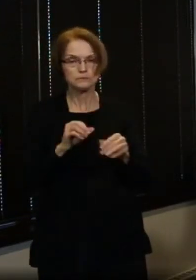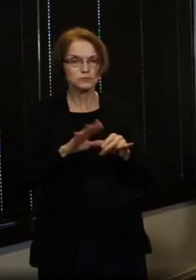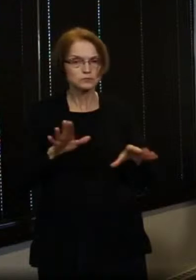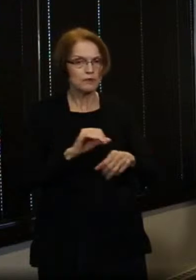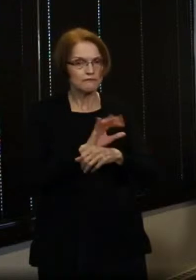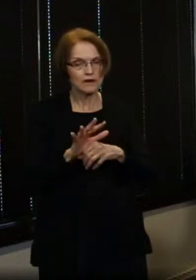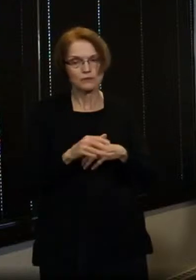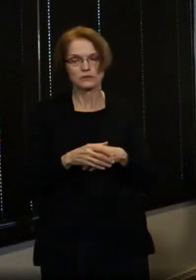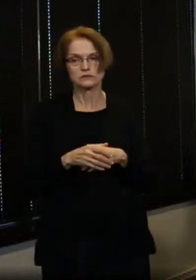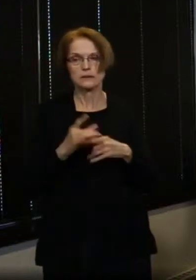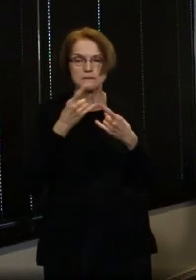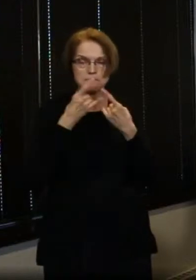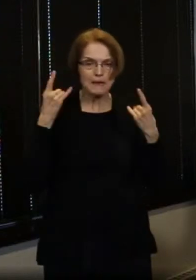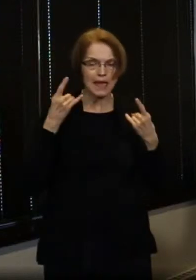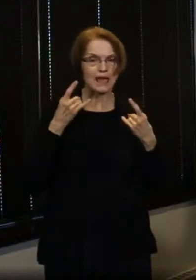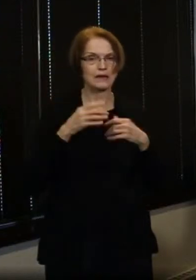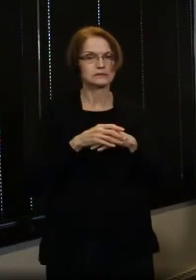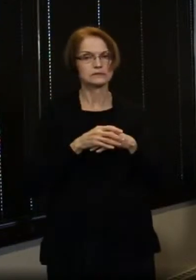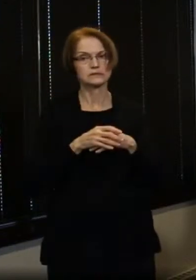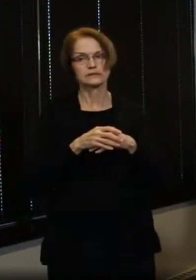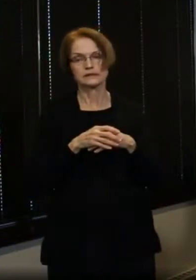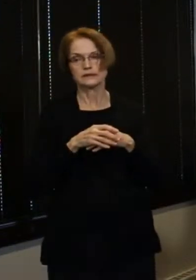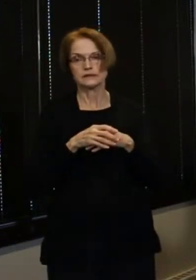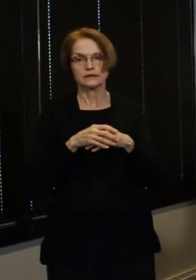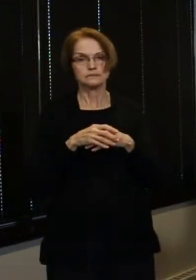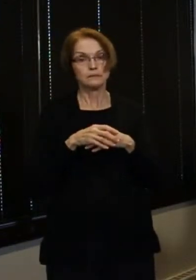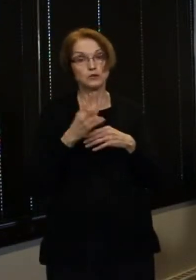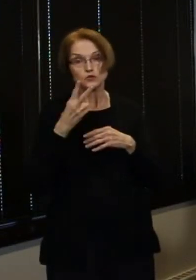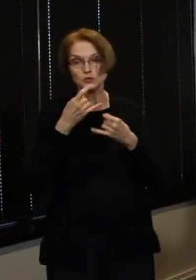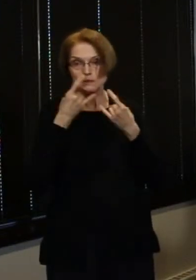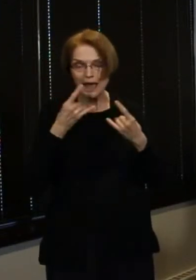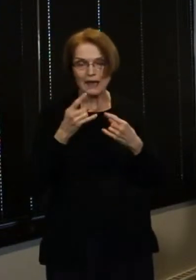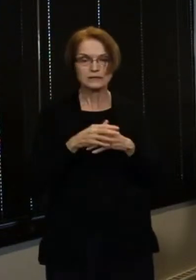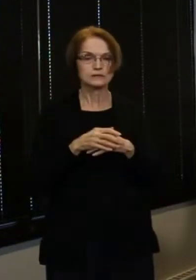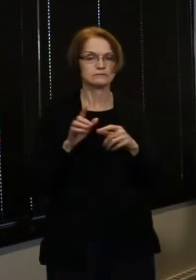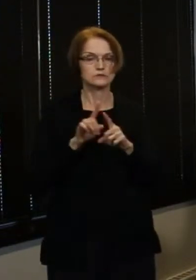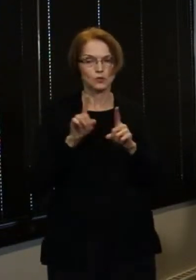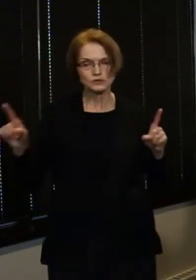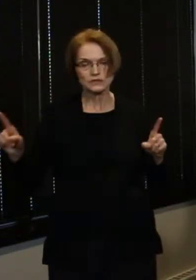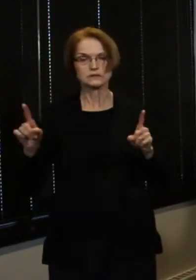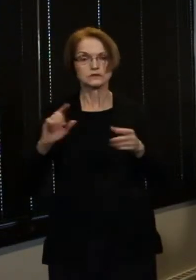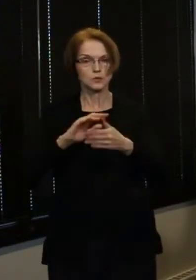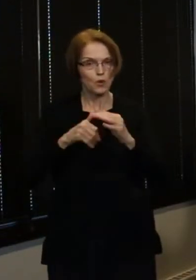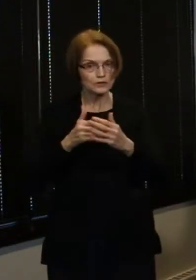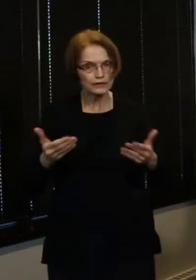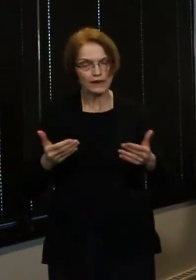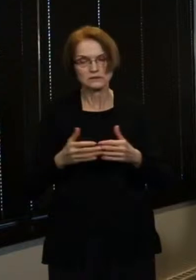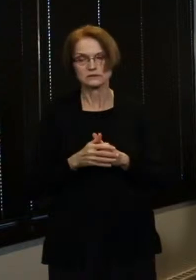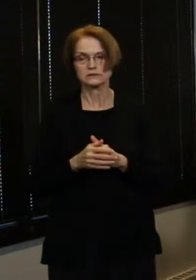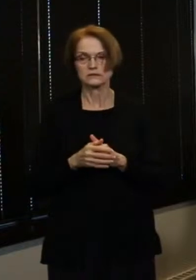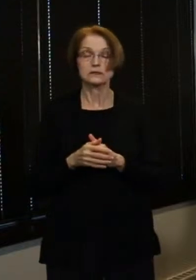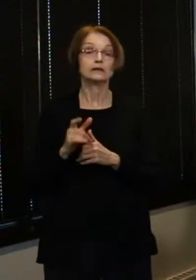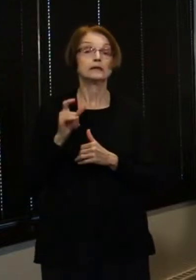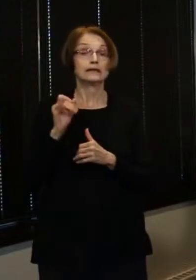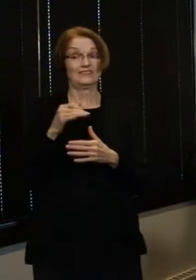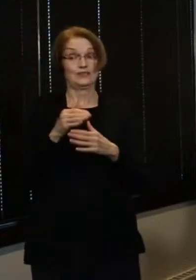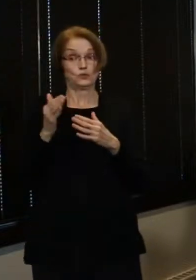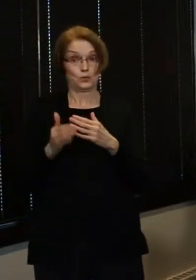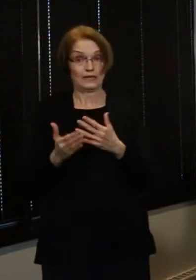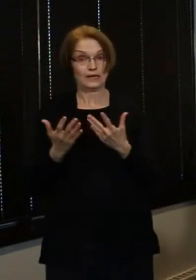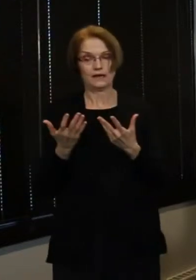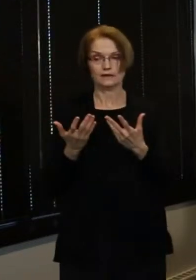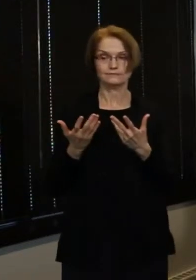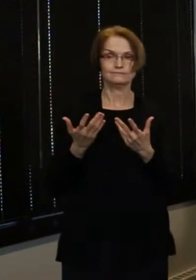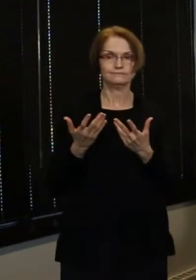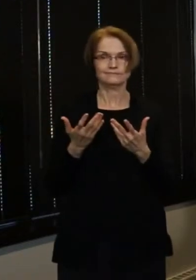avoiding gatherings, physical distancing, and washing your hands. And please be careful when you're out and about this weekend as we clean up